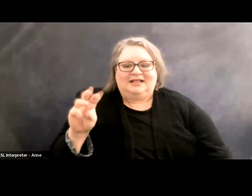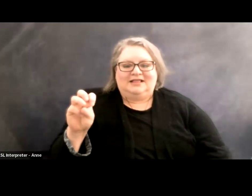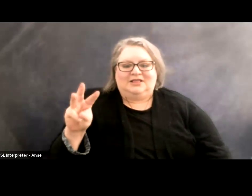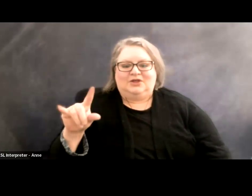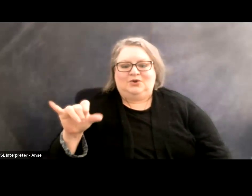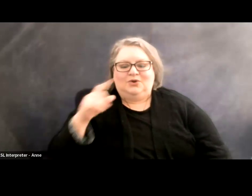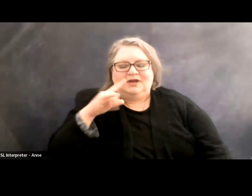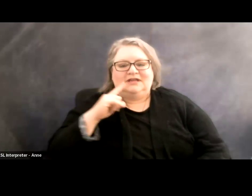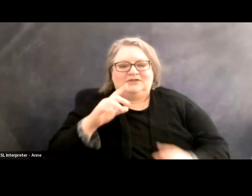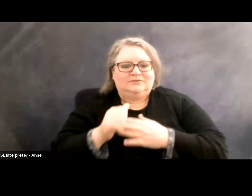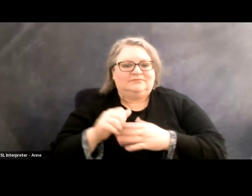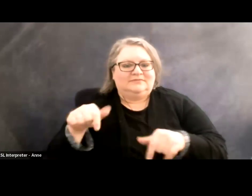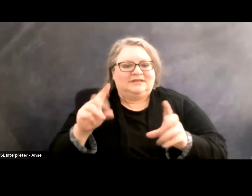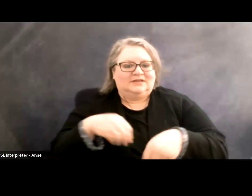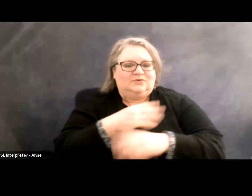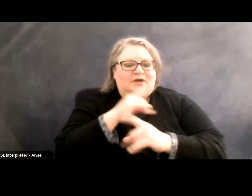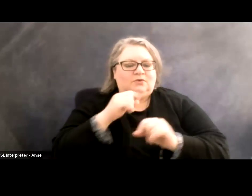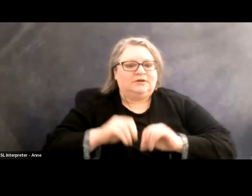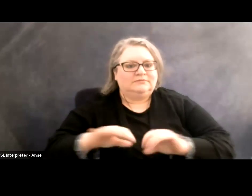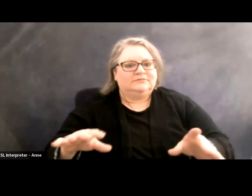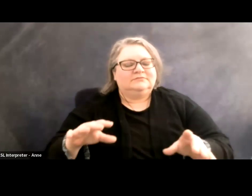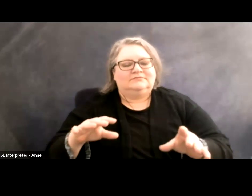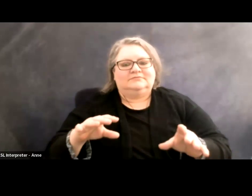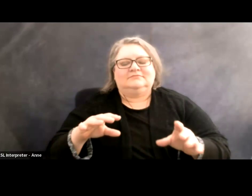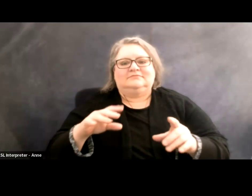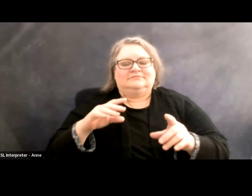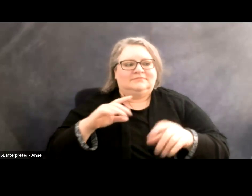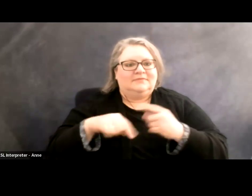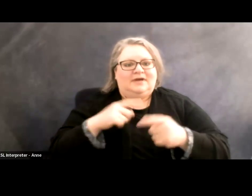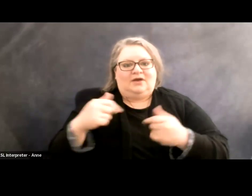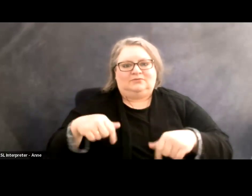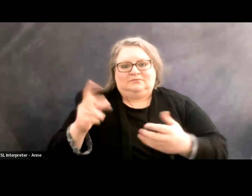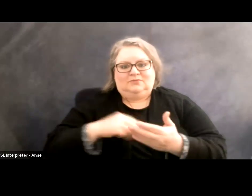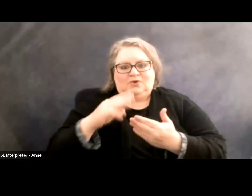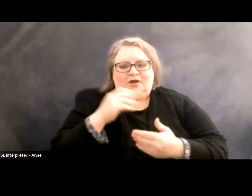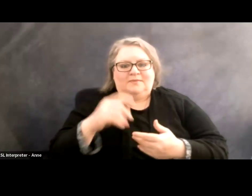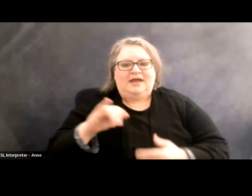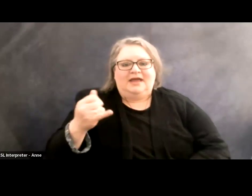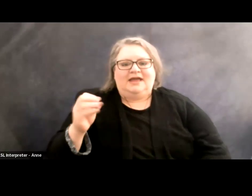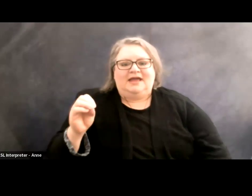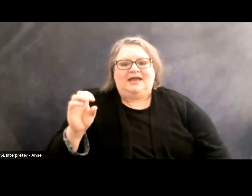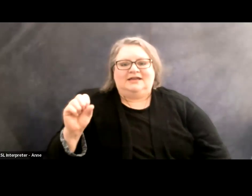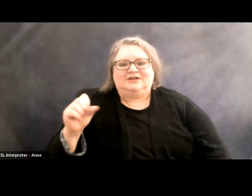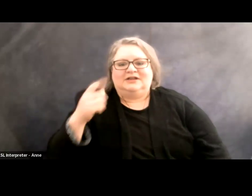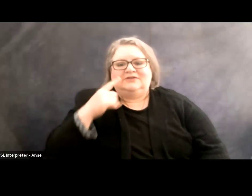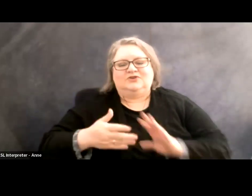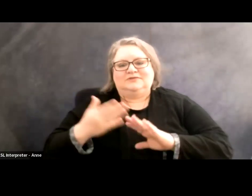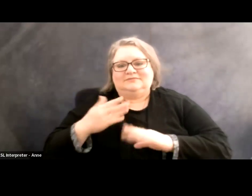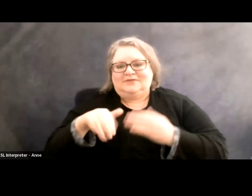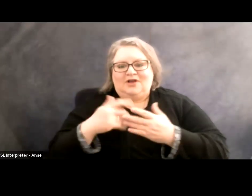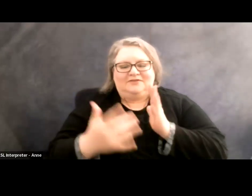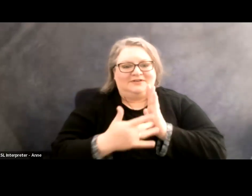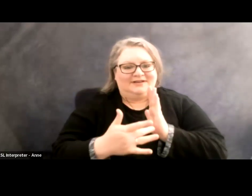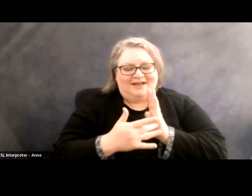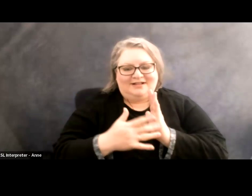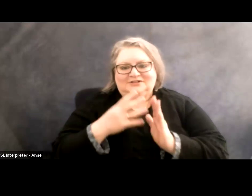webinar, really spreading the word about my program. And then also thanks to Jess for facilitating all of the